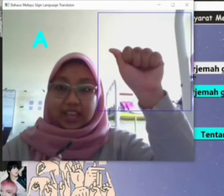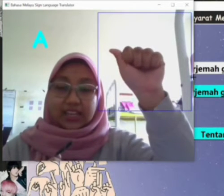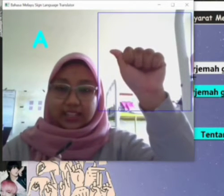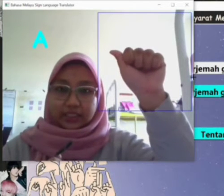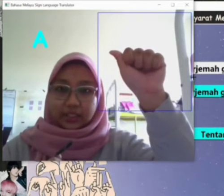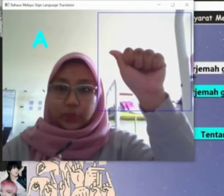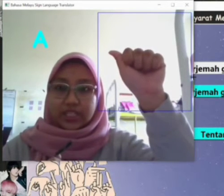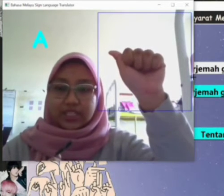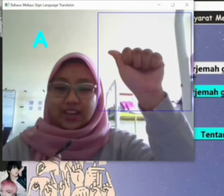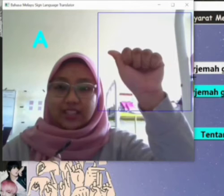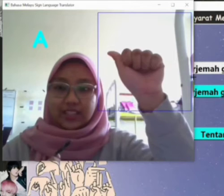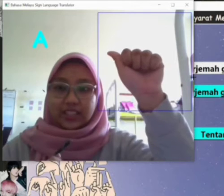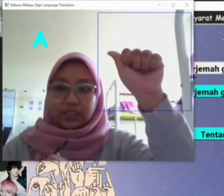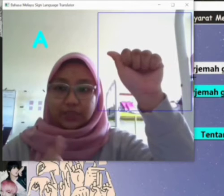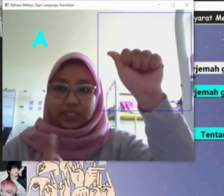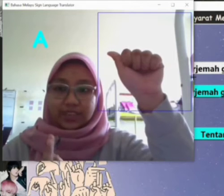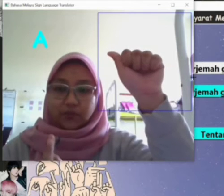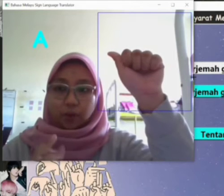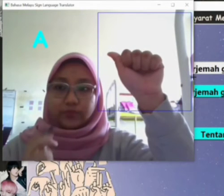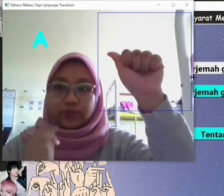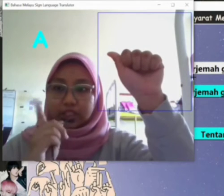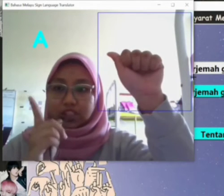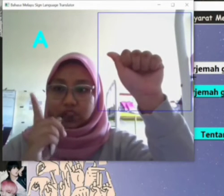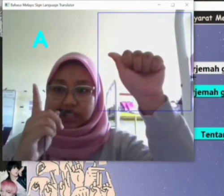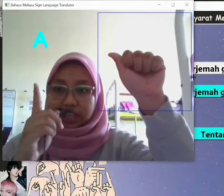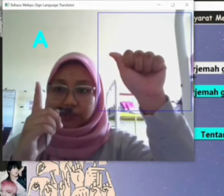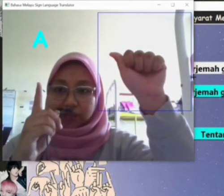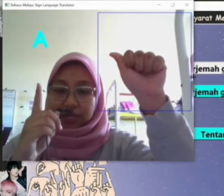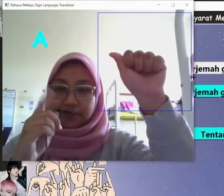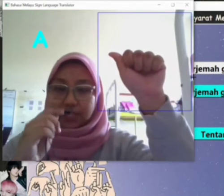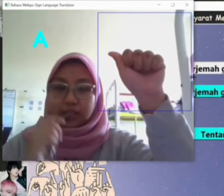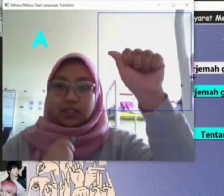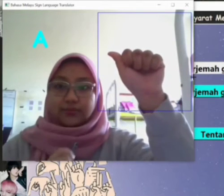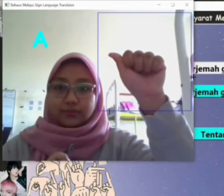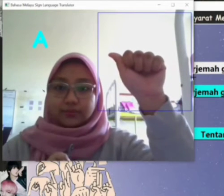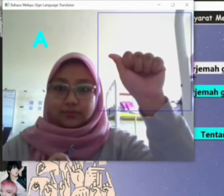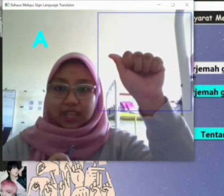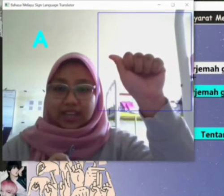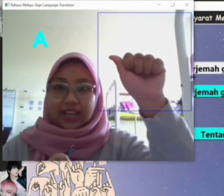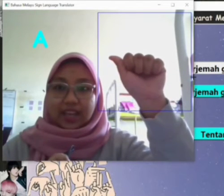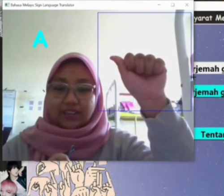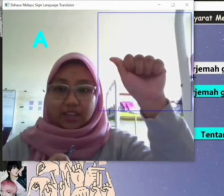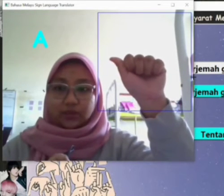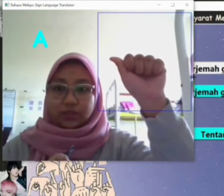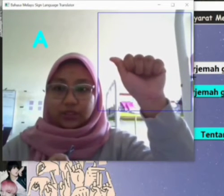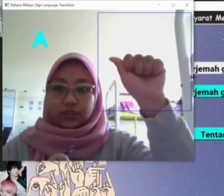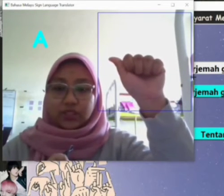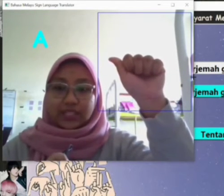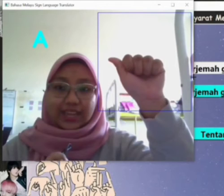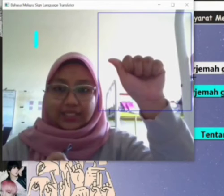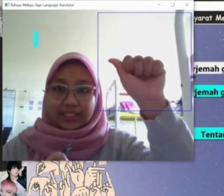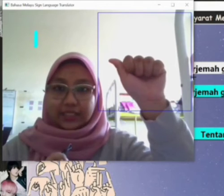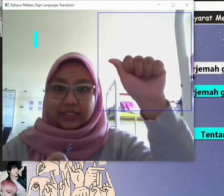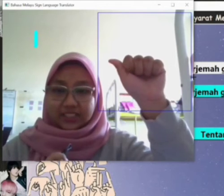This is the A letter, which is translated into the text form. It's shown at the frame. And then I try to